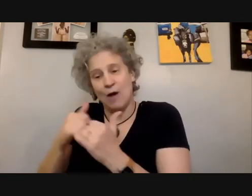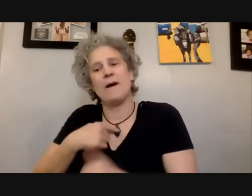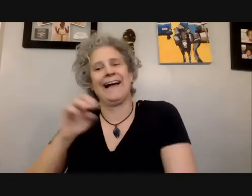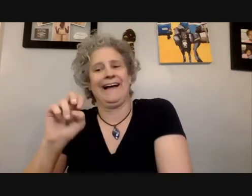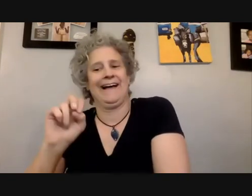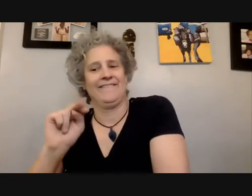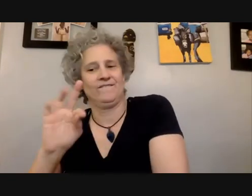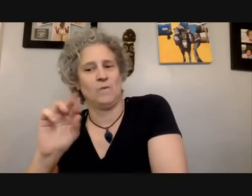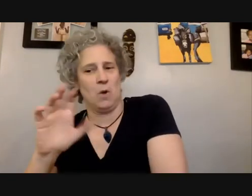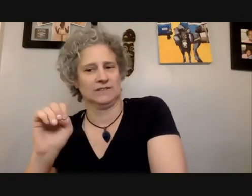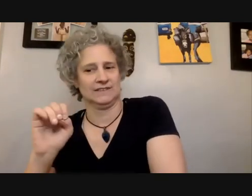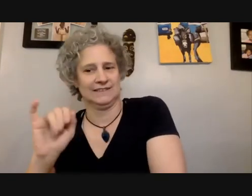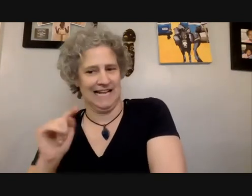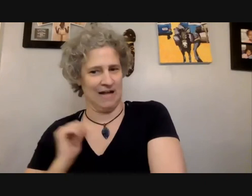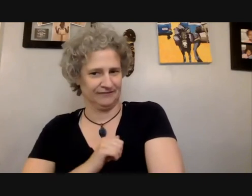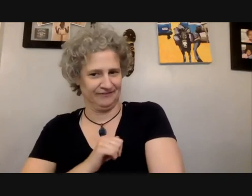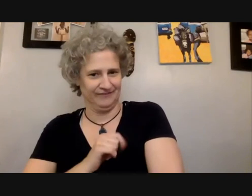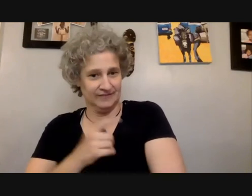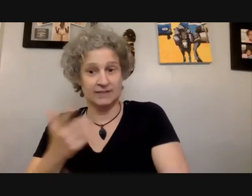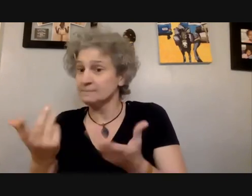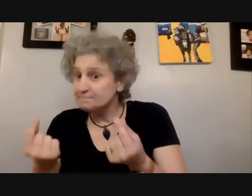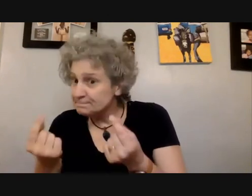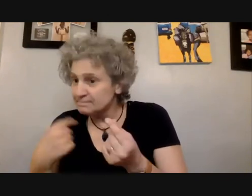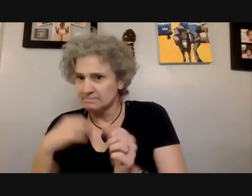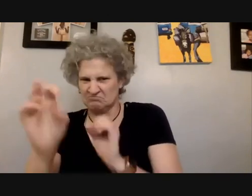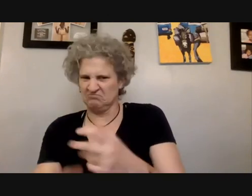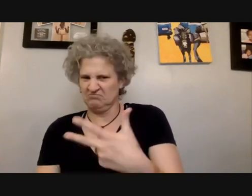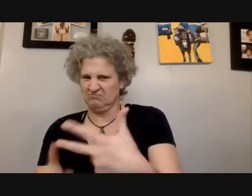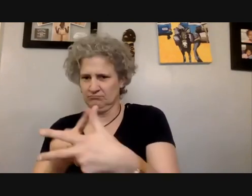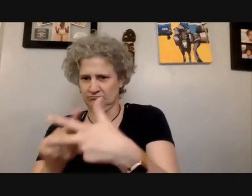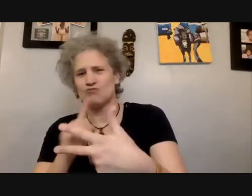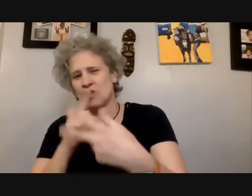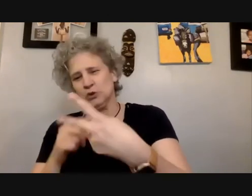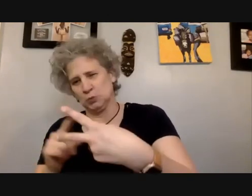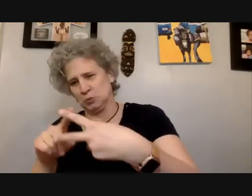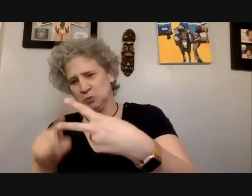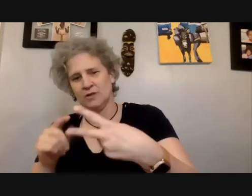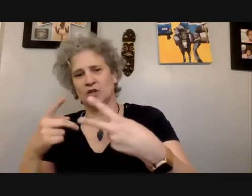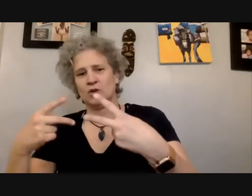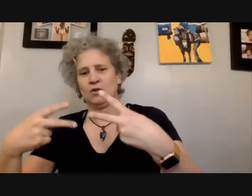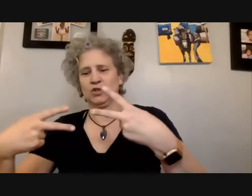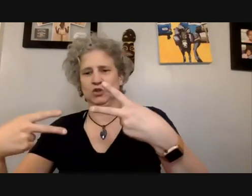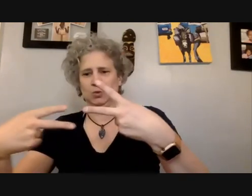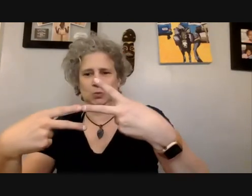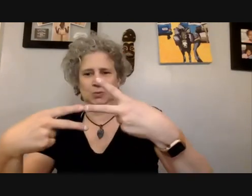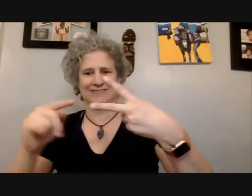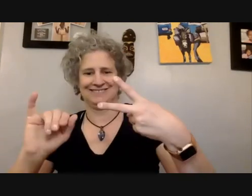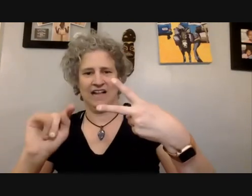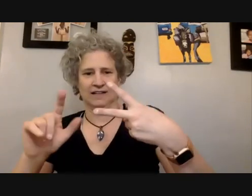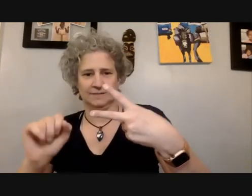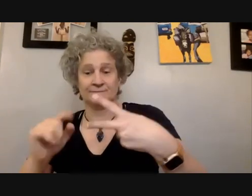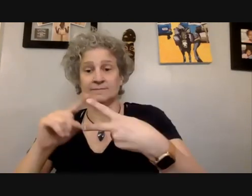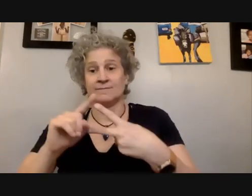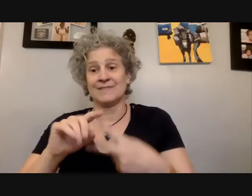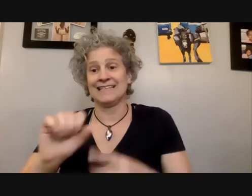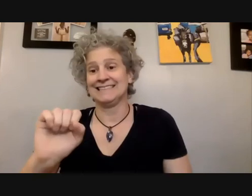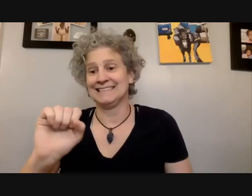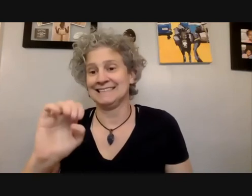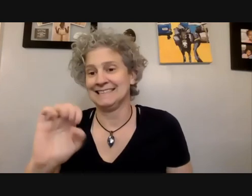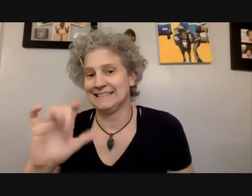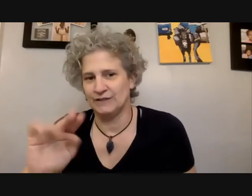deaf community. However, these laws don't have a lot of teeth. The enforcement comes from the individuals. These are the three main